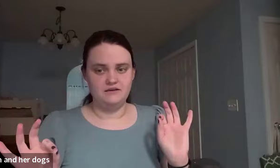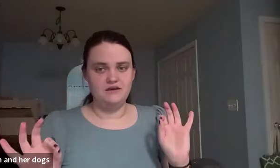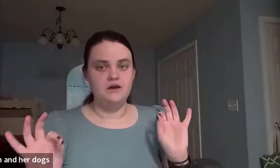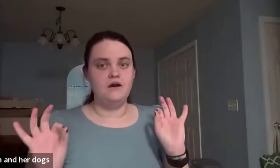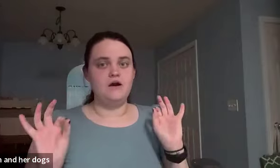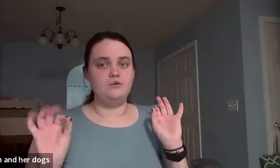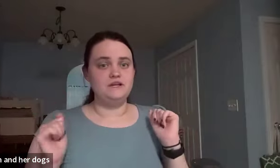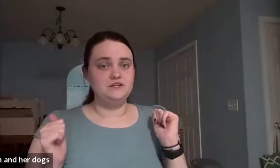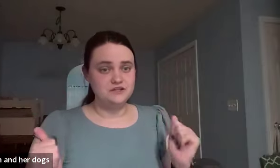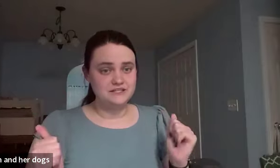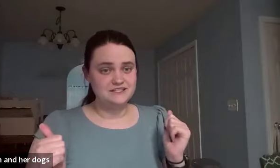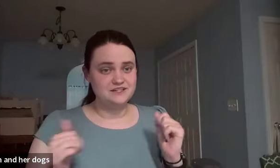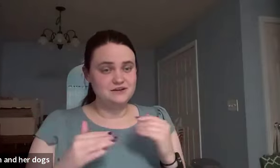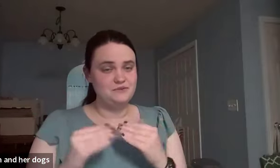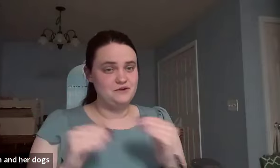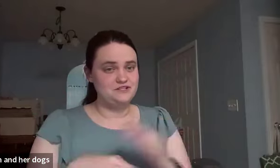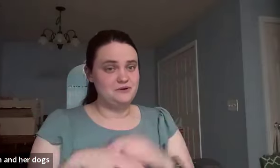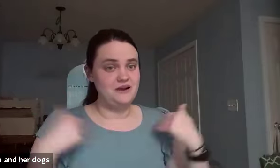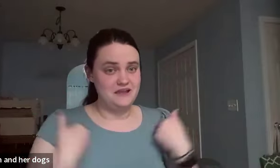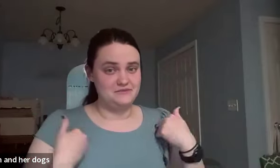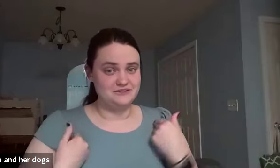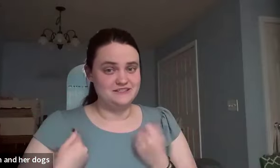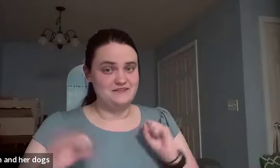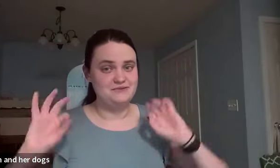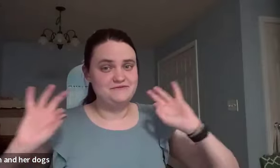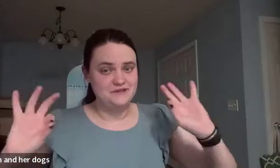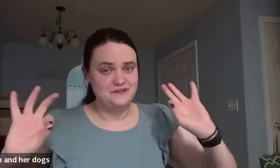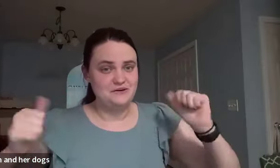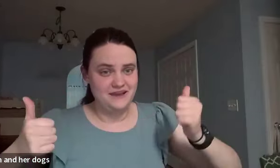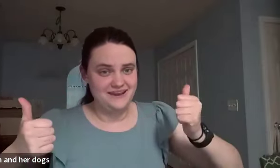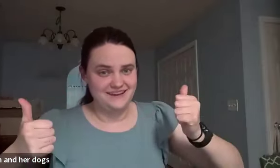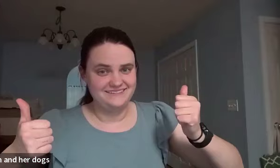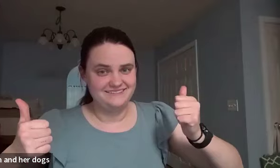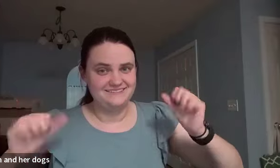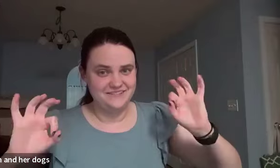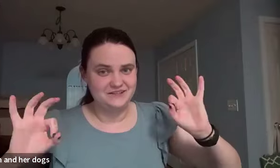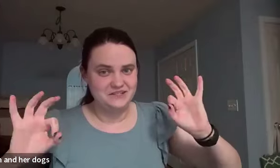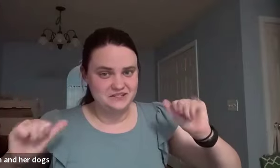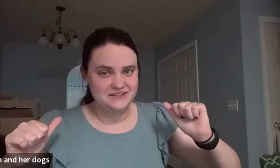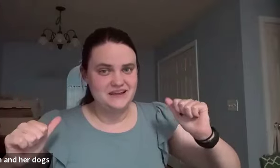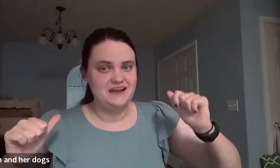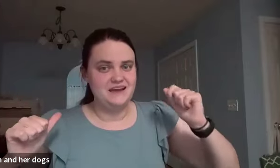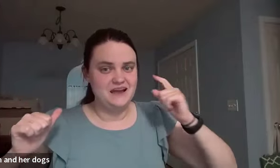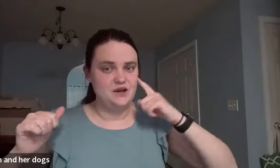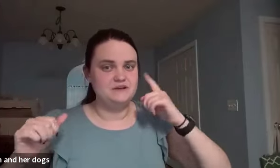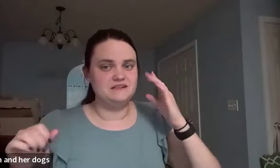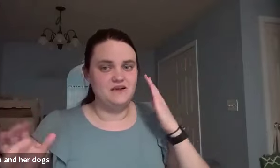Okay. Are we good to move on to our animals? Is everyone feeling okay? Feeling good? I know it's a